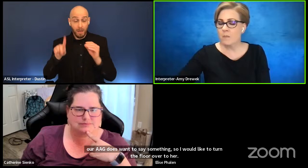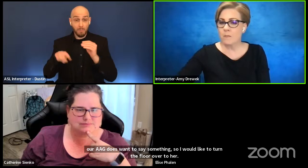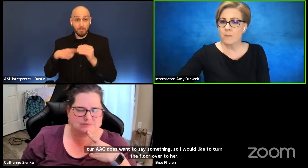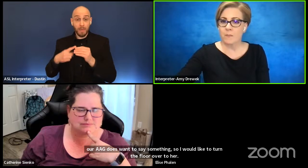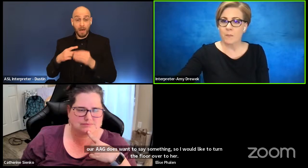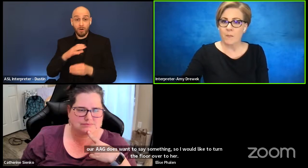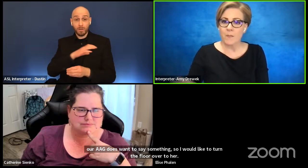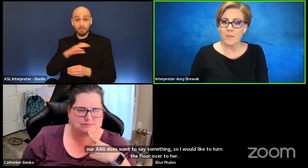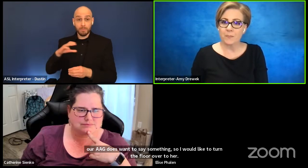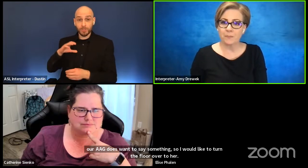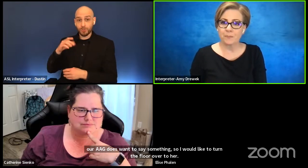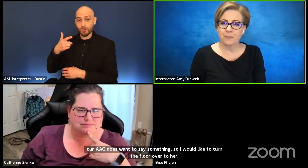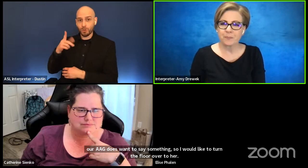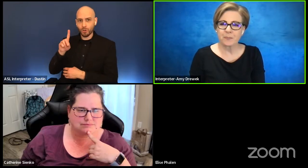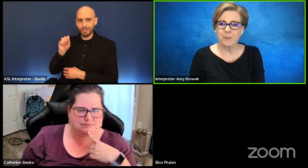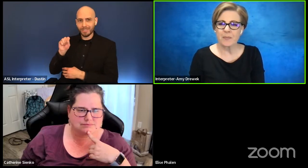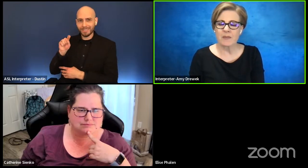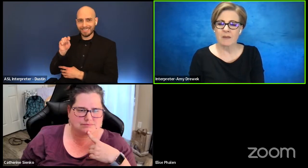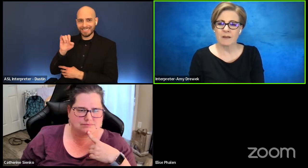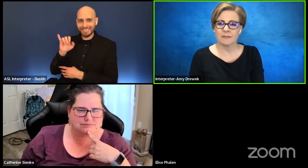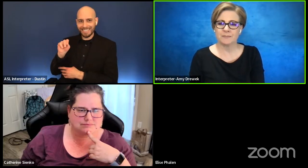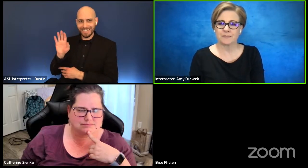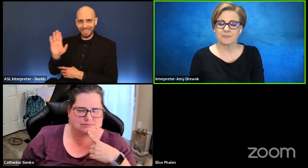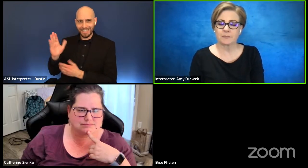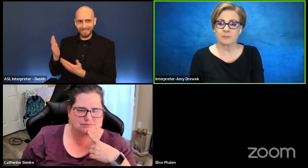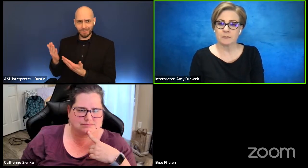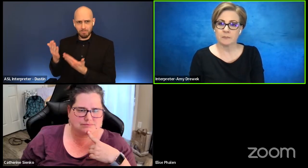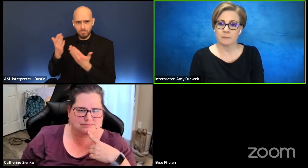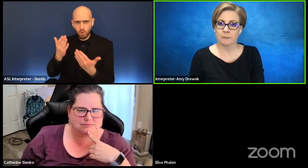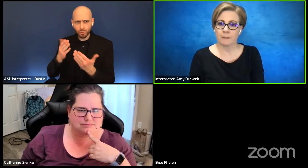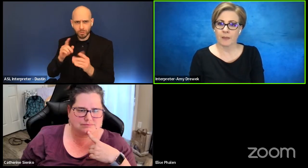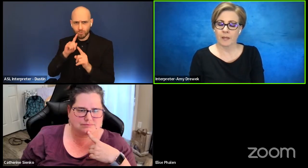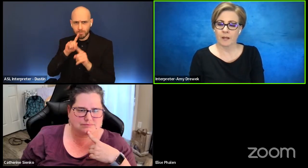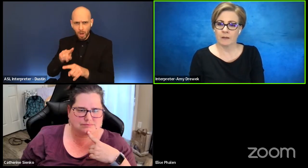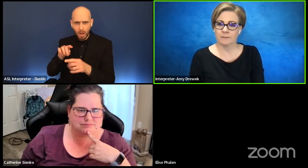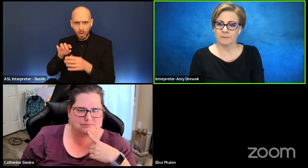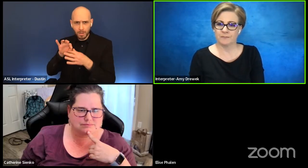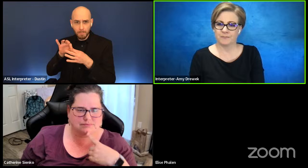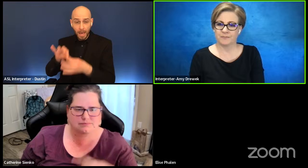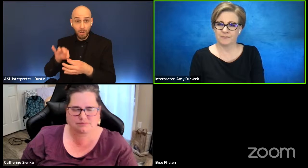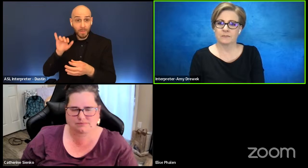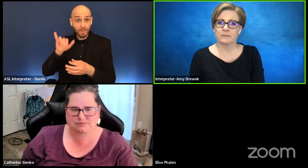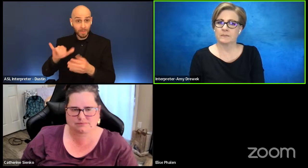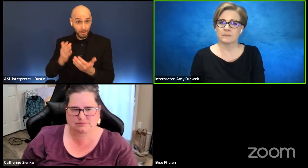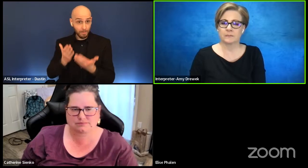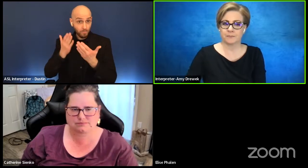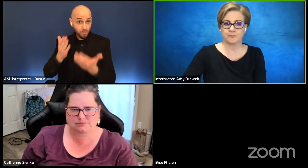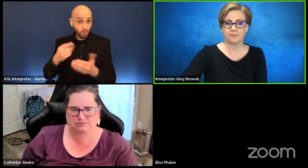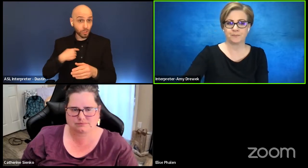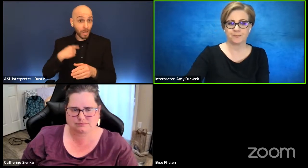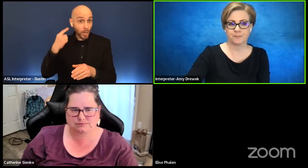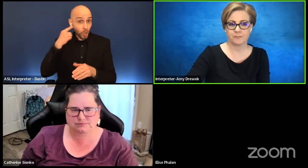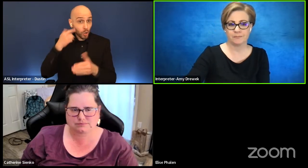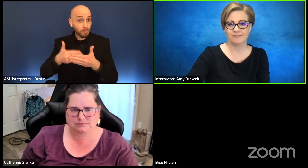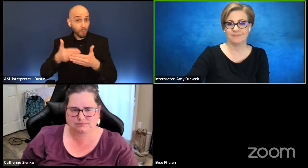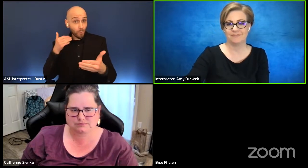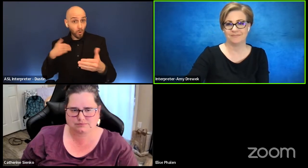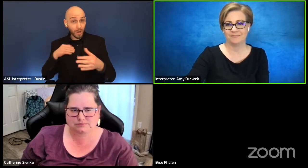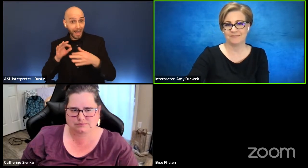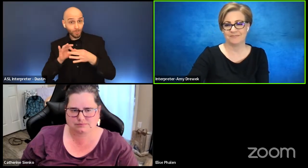Commissioner Goodstein is responding to. Is that the one that I heard before I fell off the face of the earth?